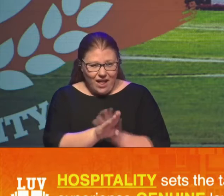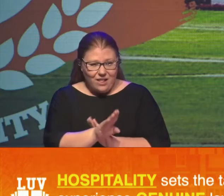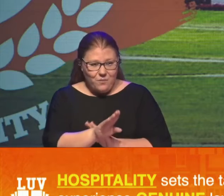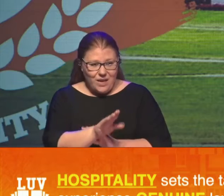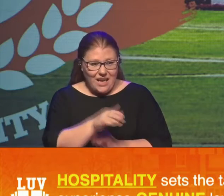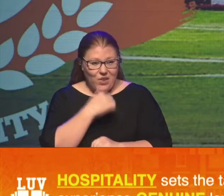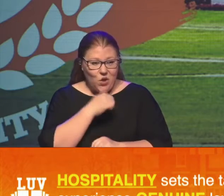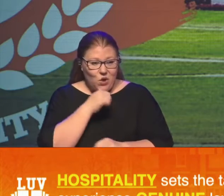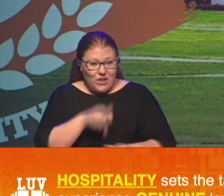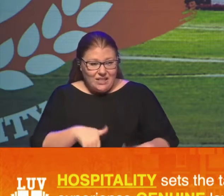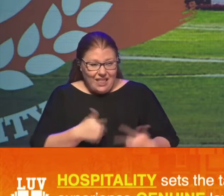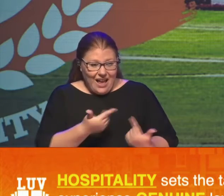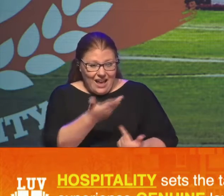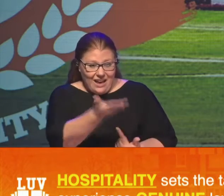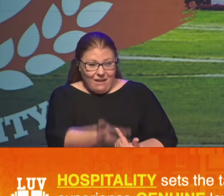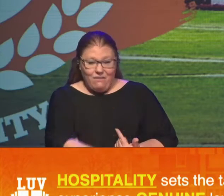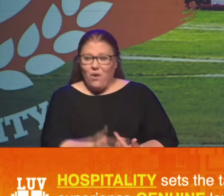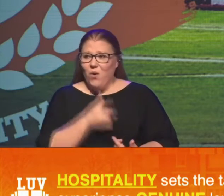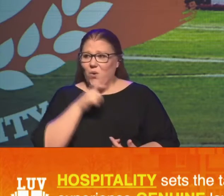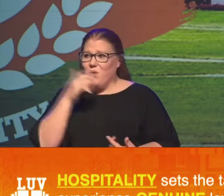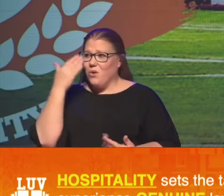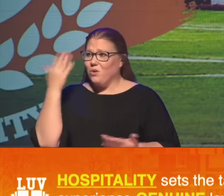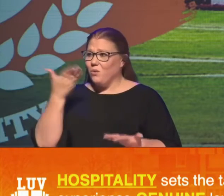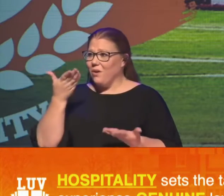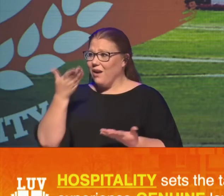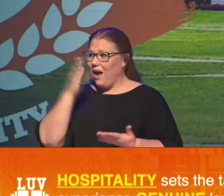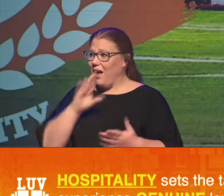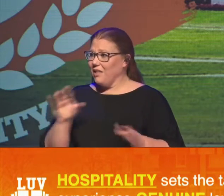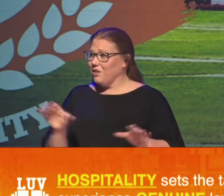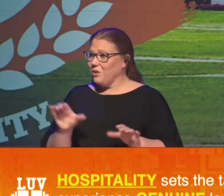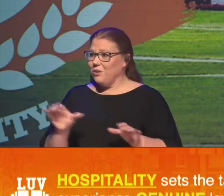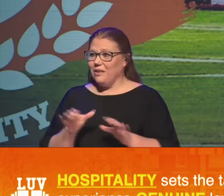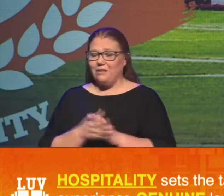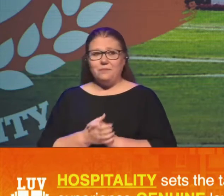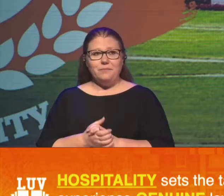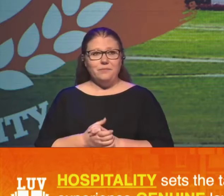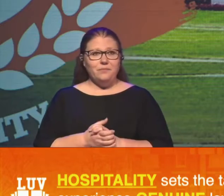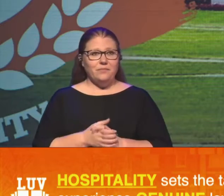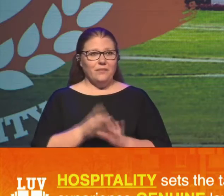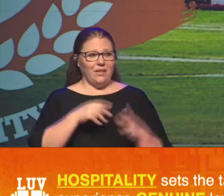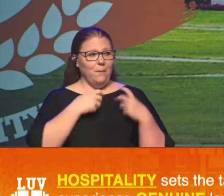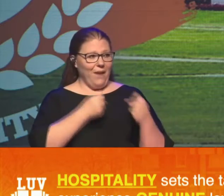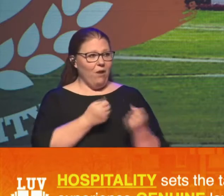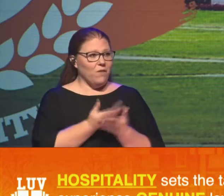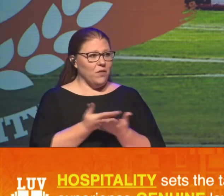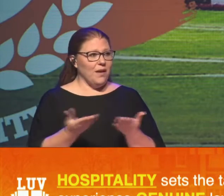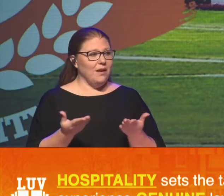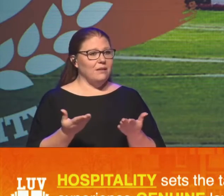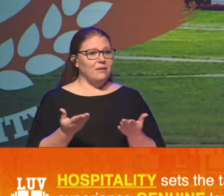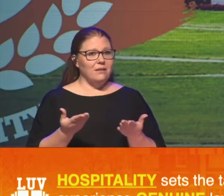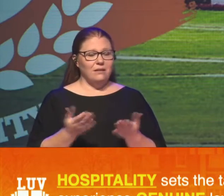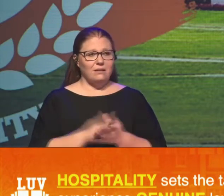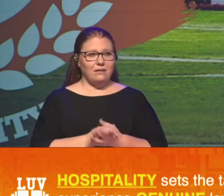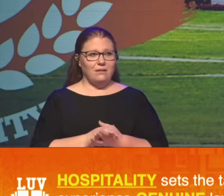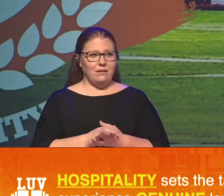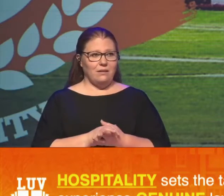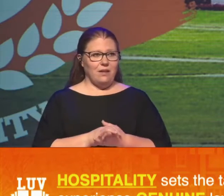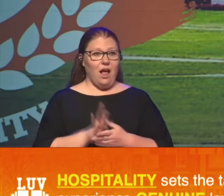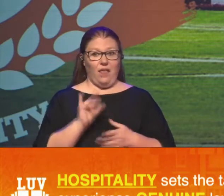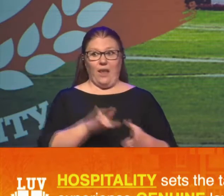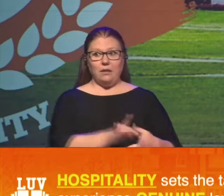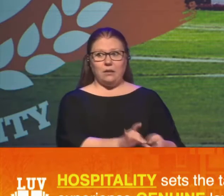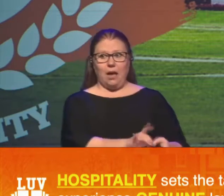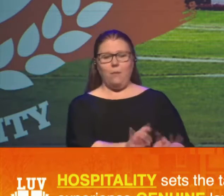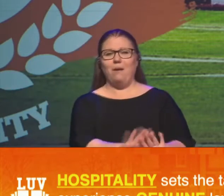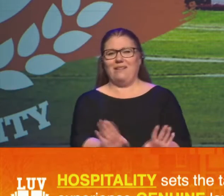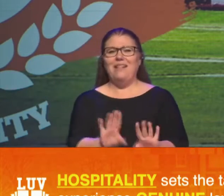life. Right? I mean, who knows what God is going to do? Those are powerful things, right? And I was like, that's a total sidebar, by the way.